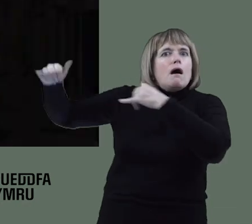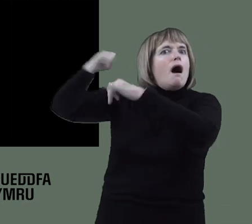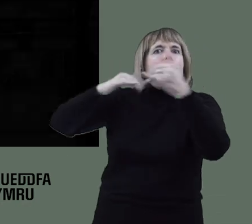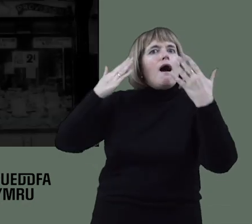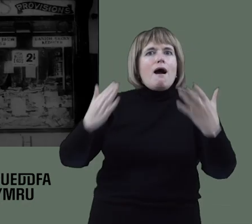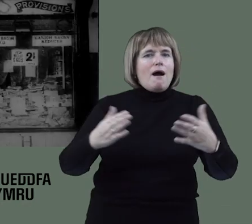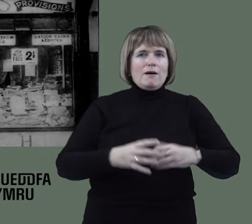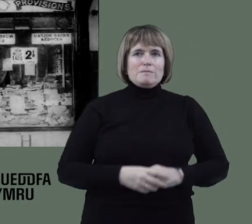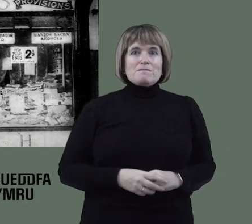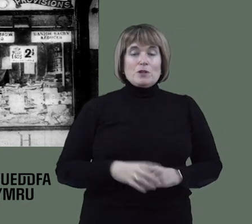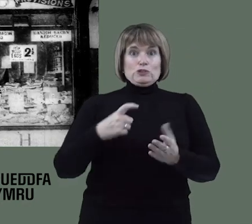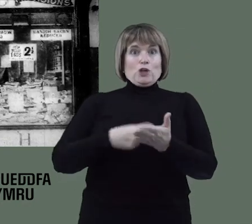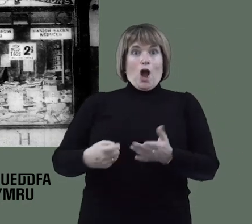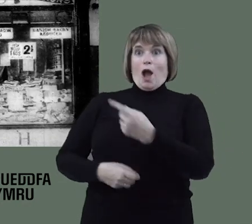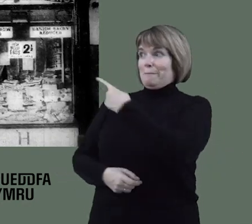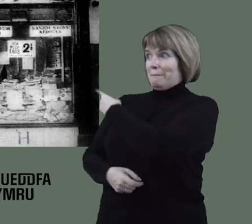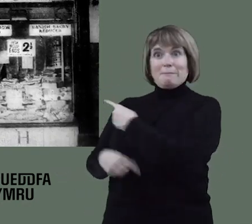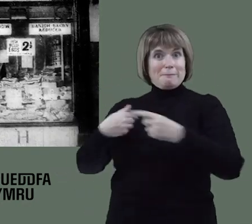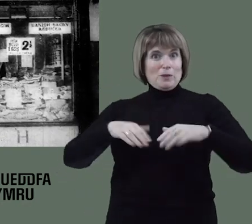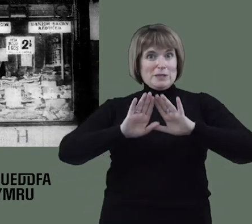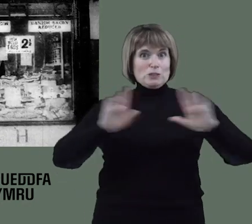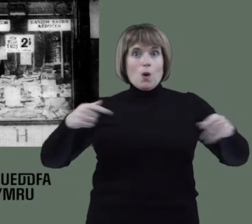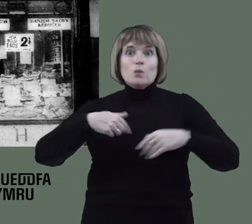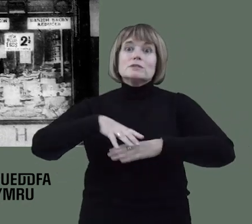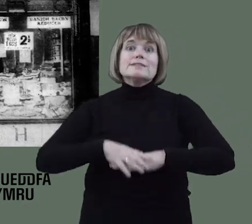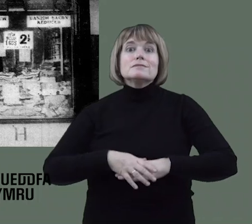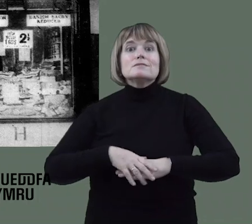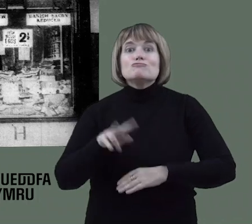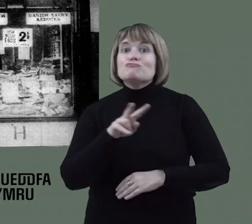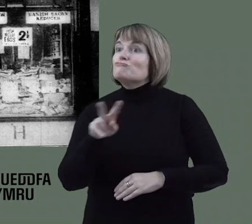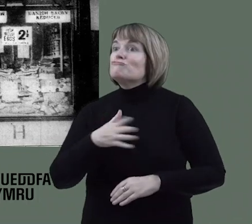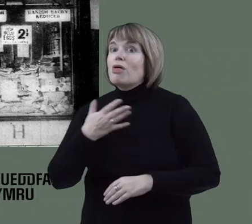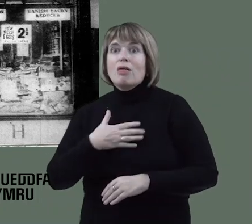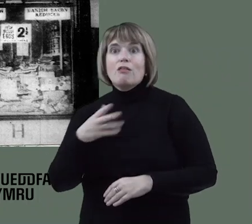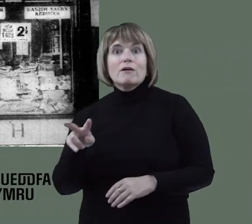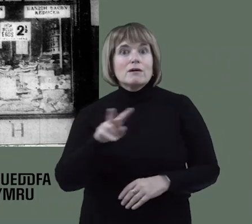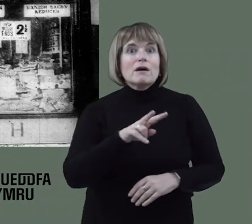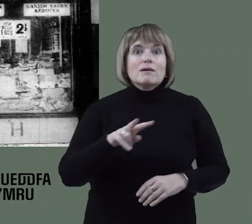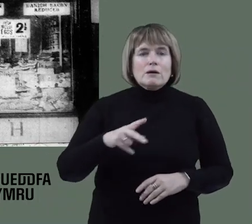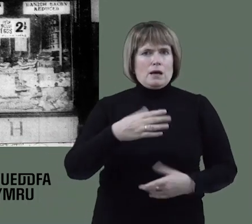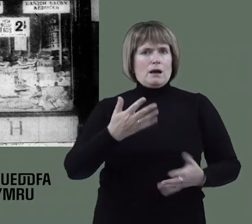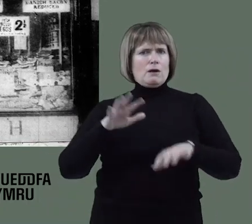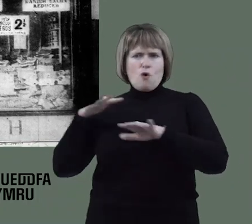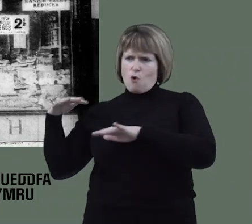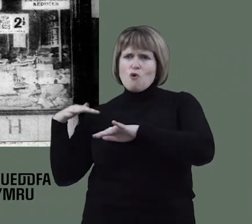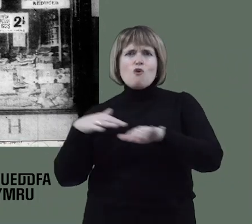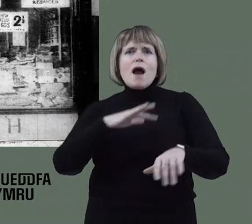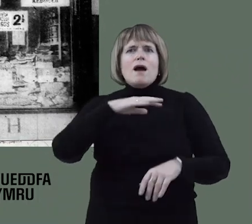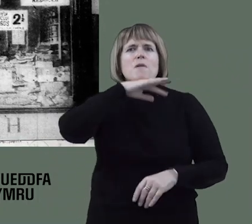havoc. We were sitting on the windowsill of this shop. A convoy of